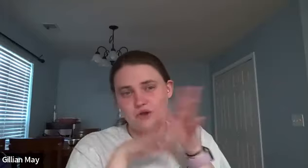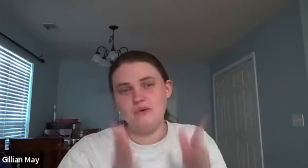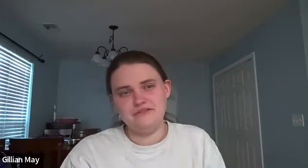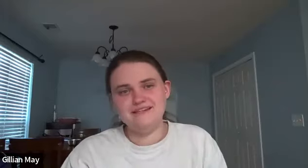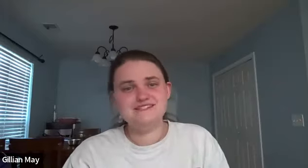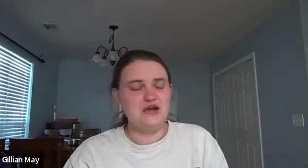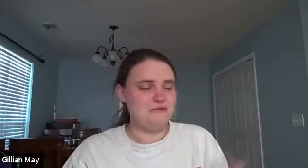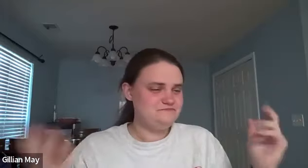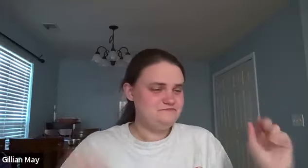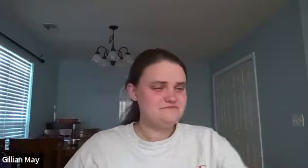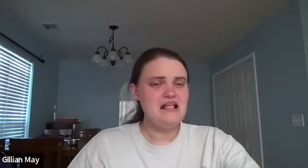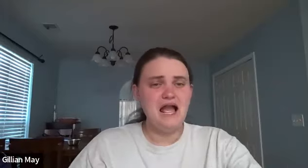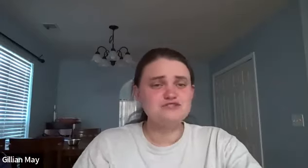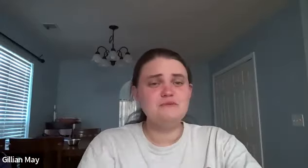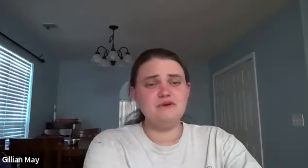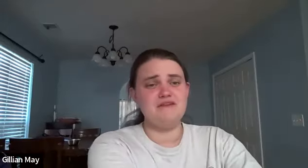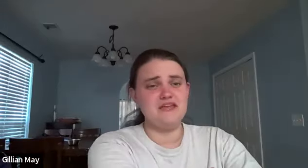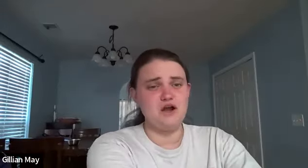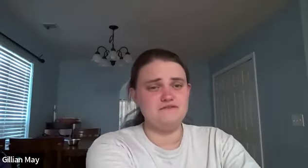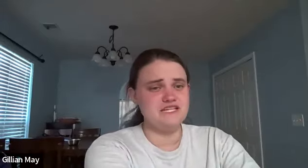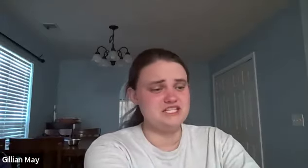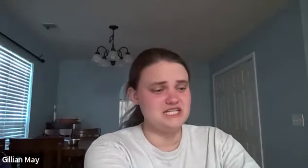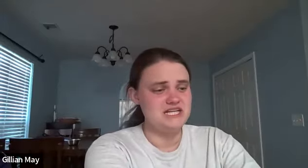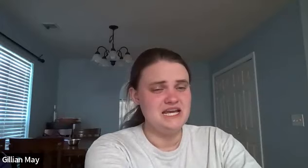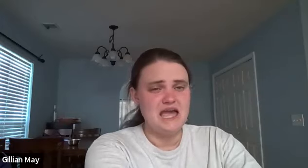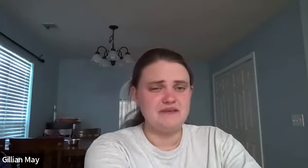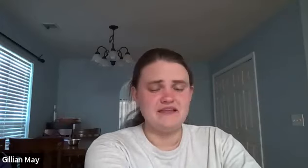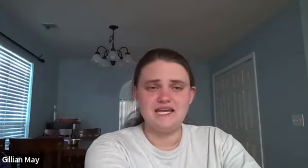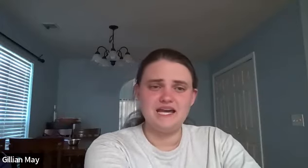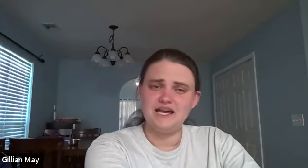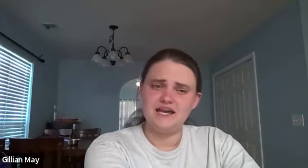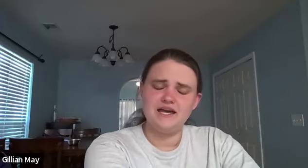go with it. So I just remember having that conversation and being like,